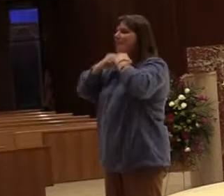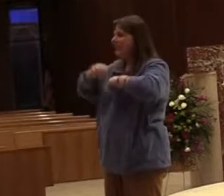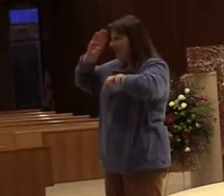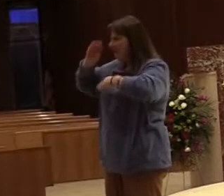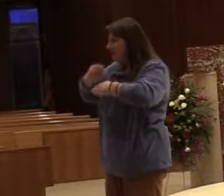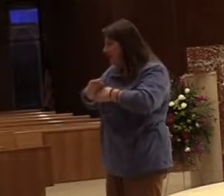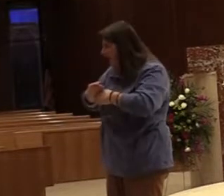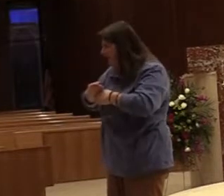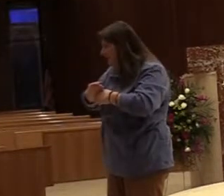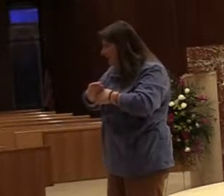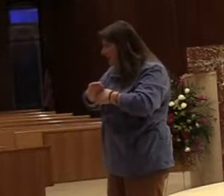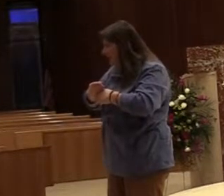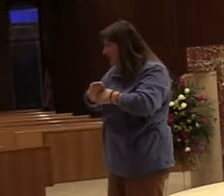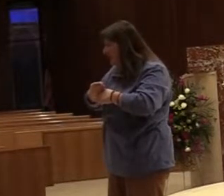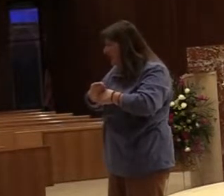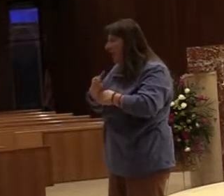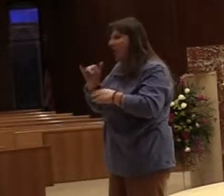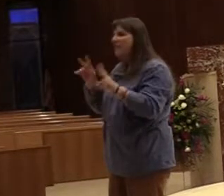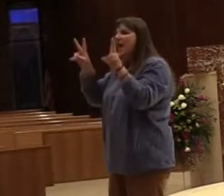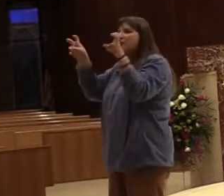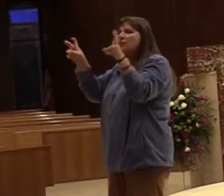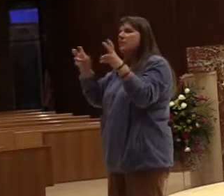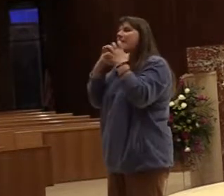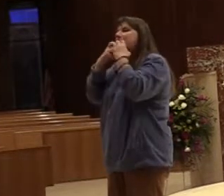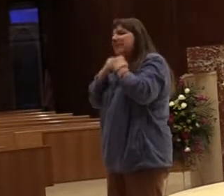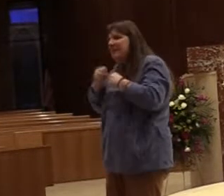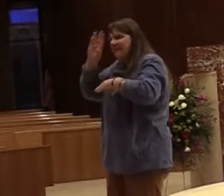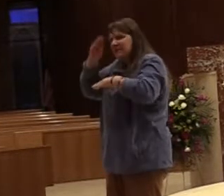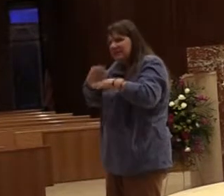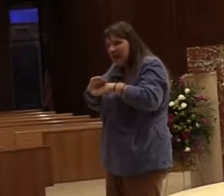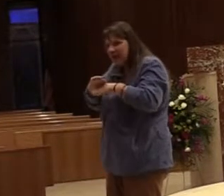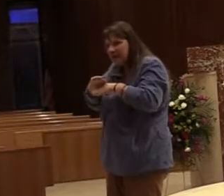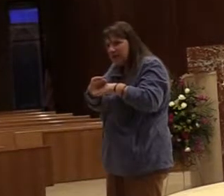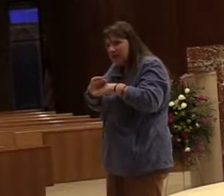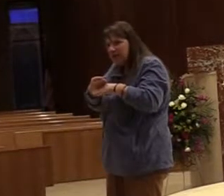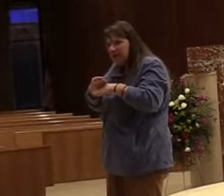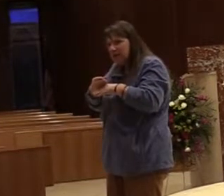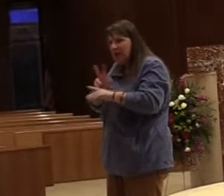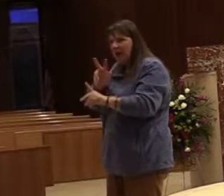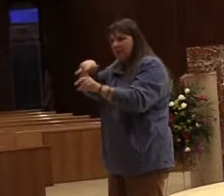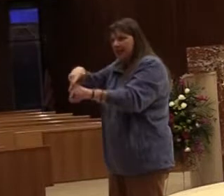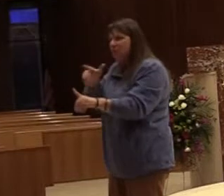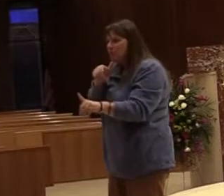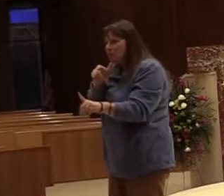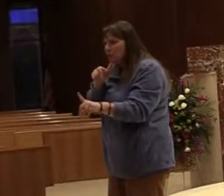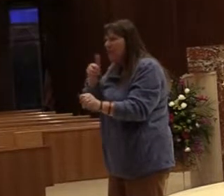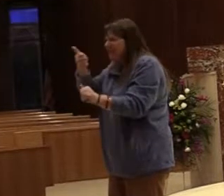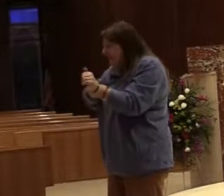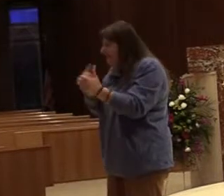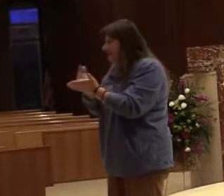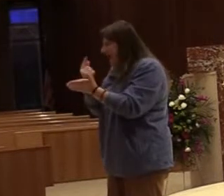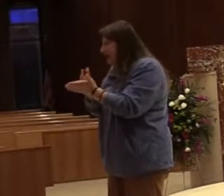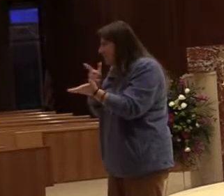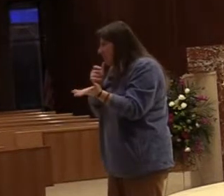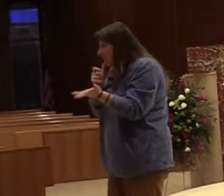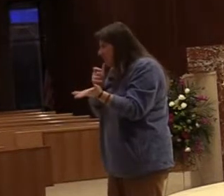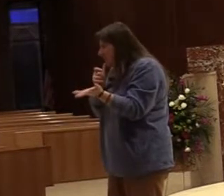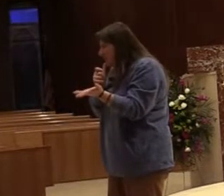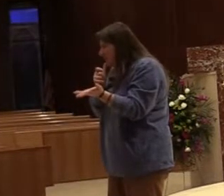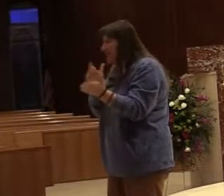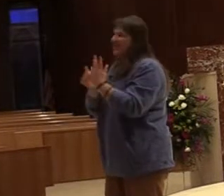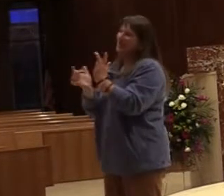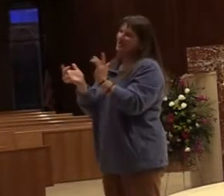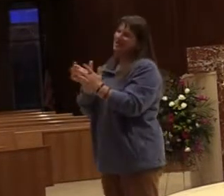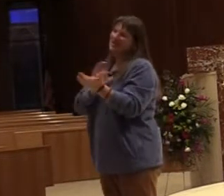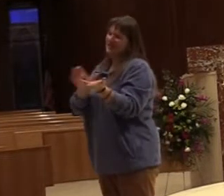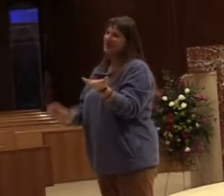who has been described as the beloved son in every gospel? And it's Jesus Christ. This is God the Father saying, they're